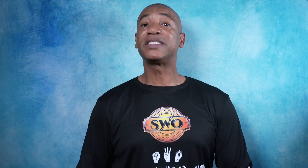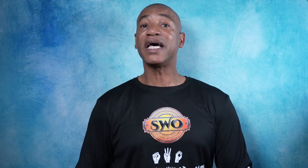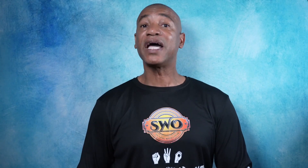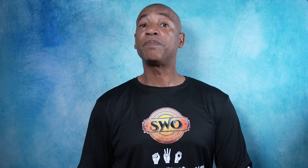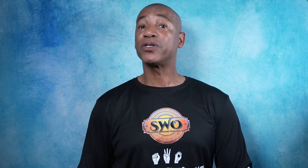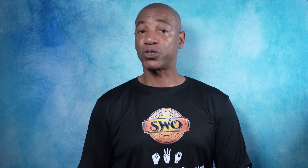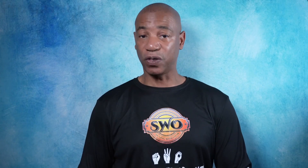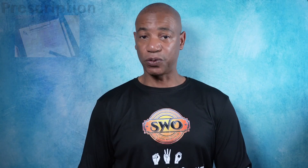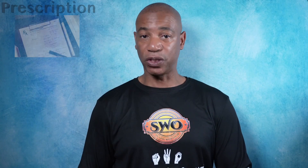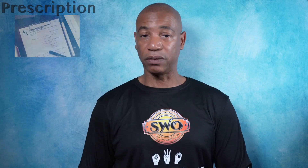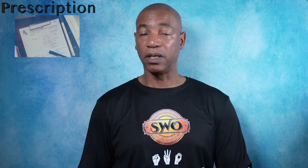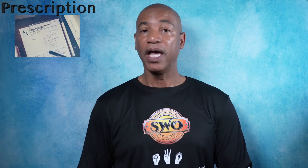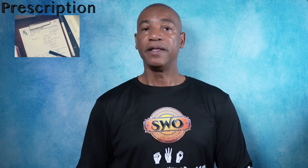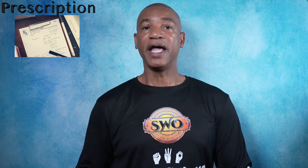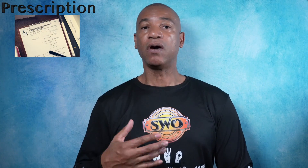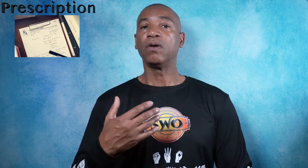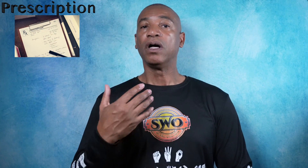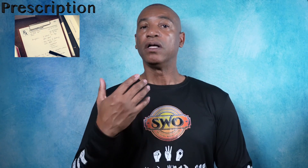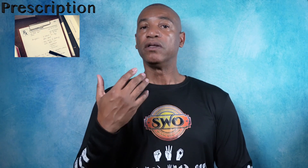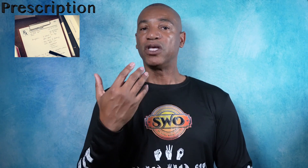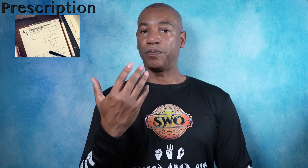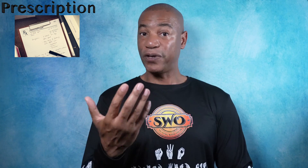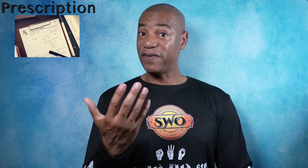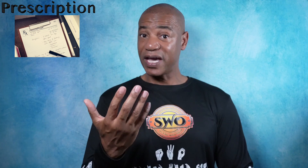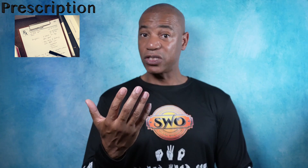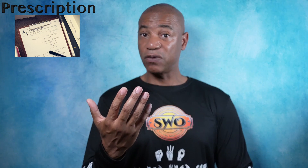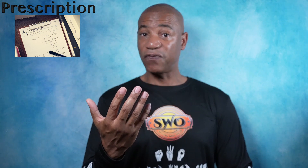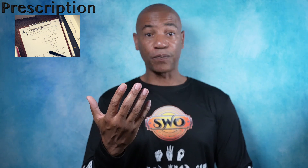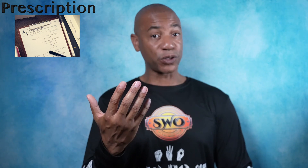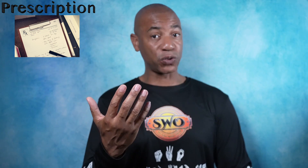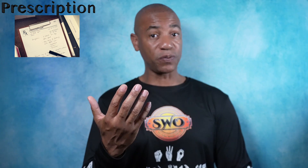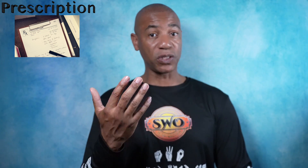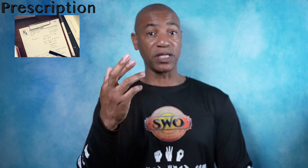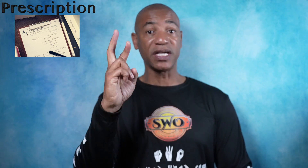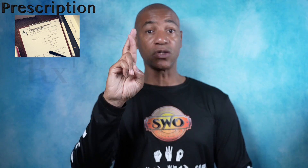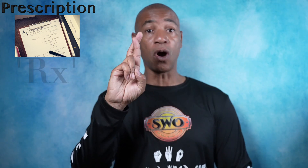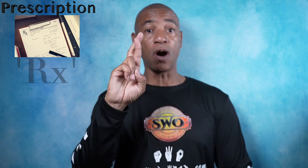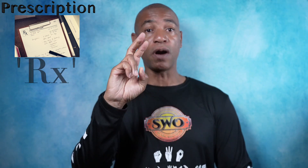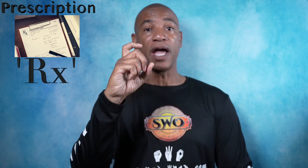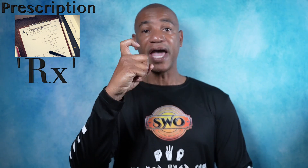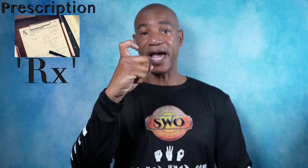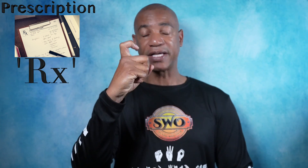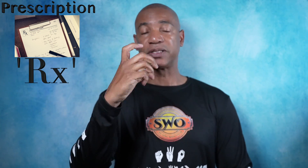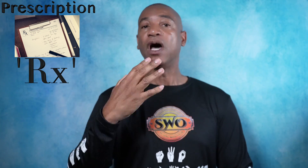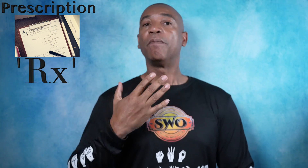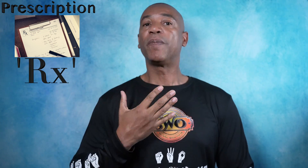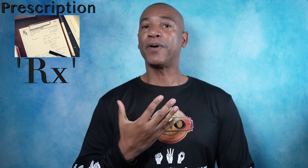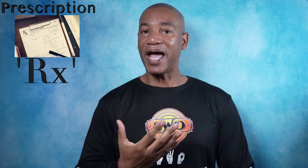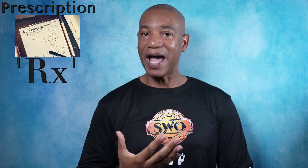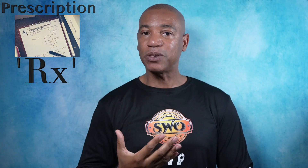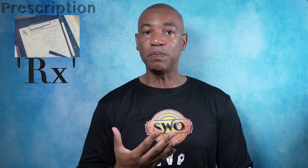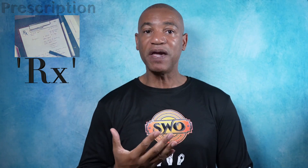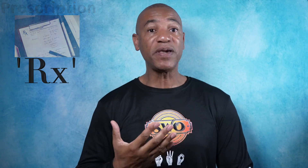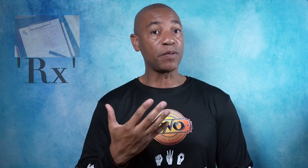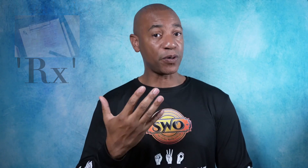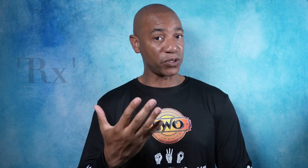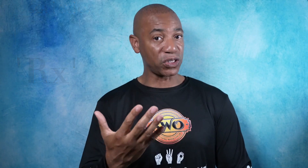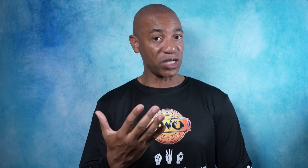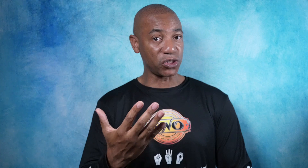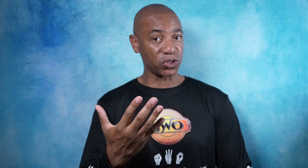sign prescription. Now, the abbreviation for prescription is RX, but perhaps maybe the person that you're